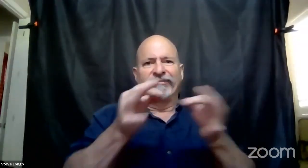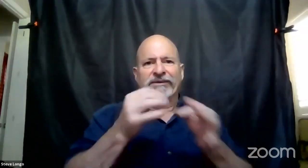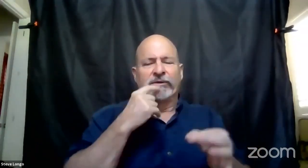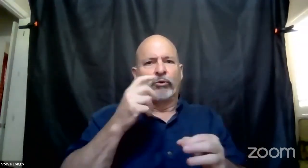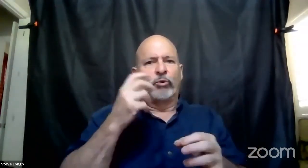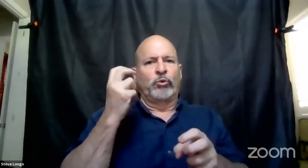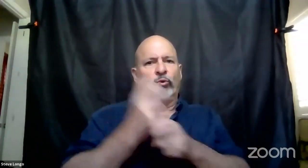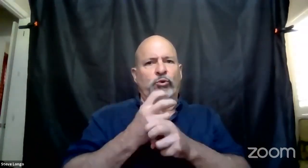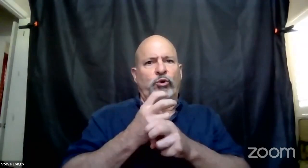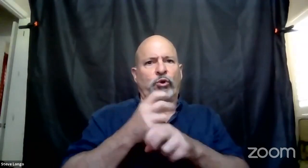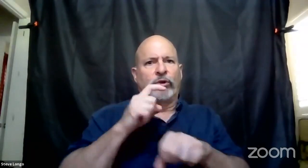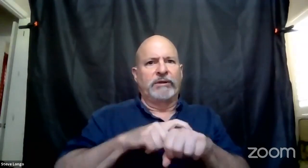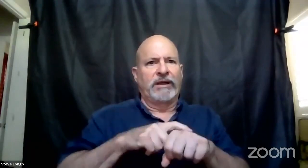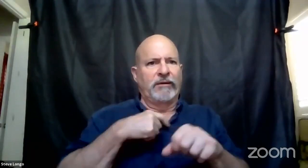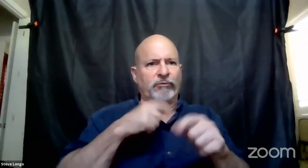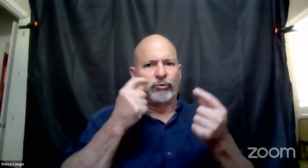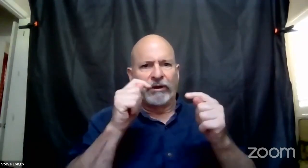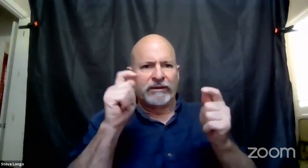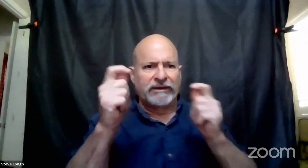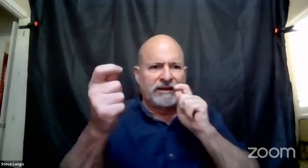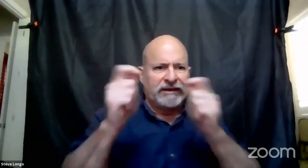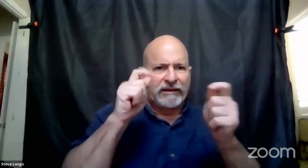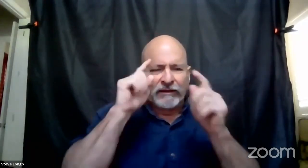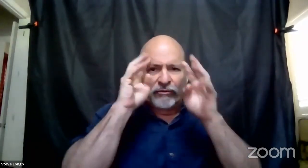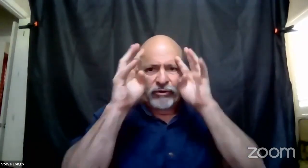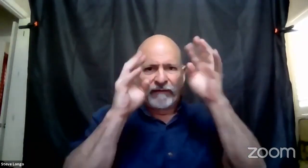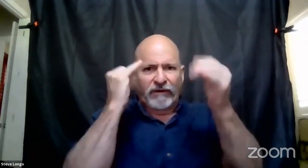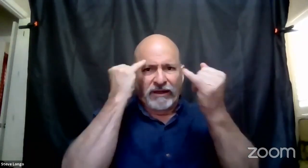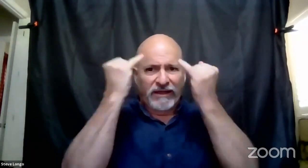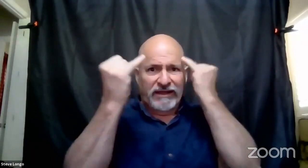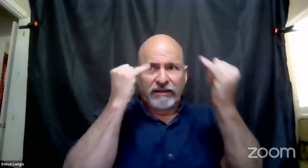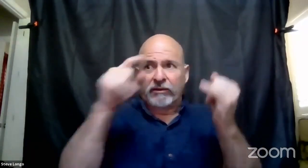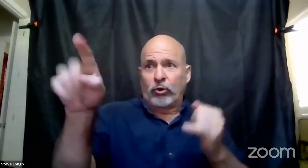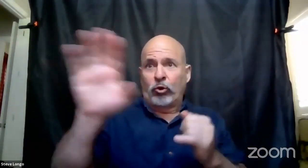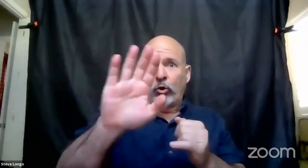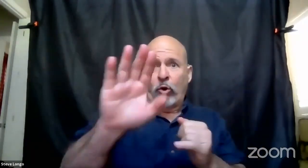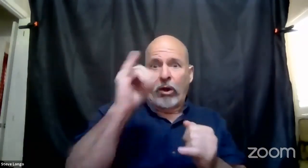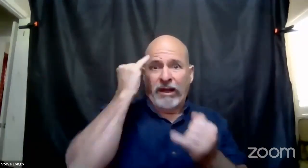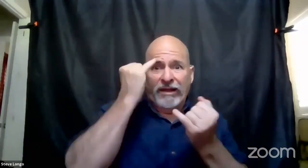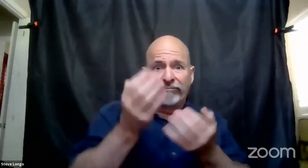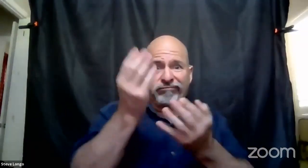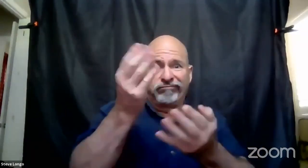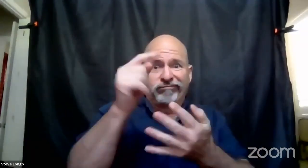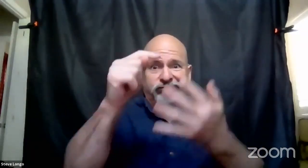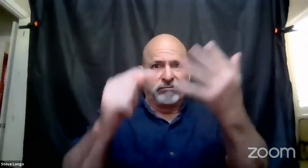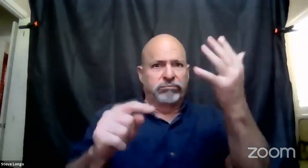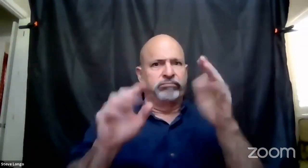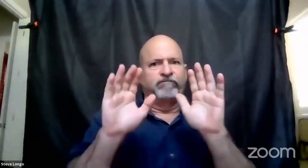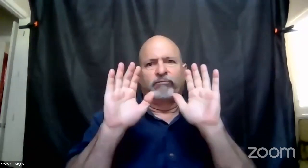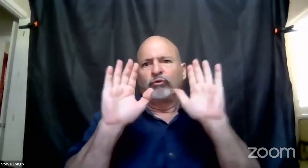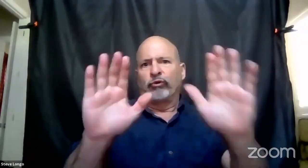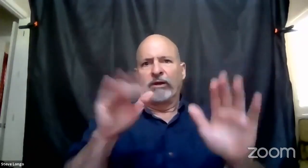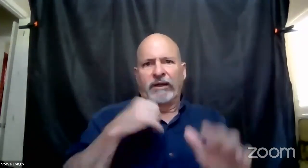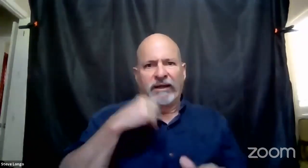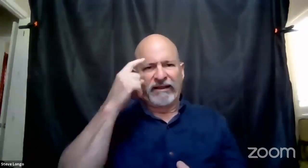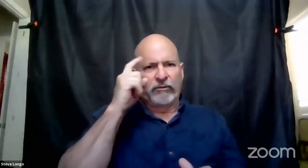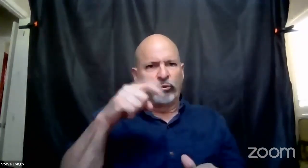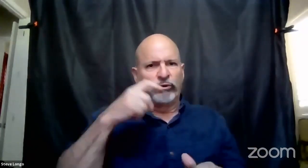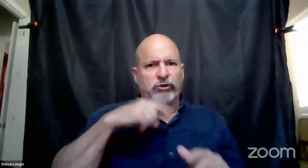in light of COVID, as Trisha has explained, it's been challenging. We have had to work hard to come up with creative ideas and